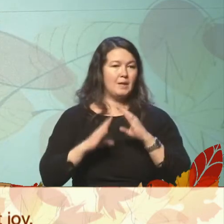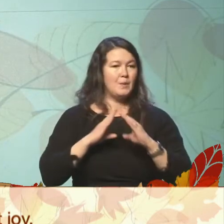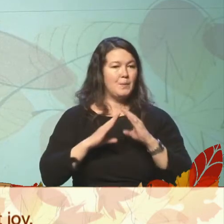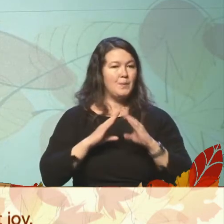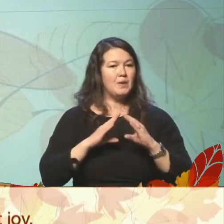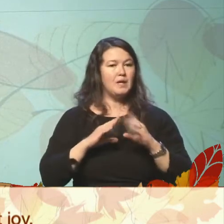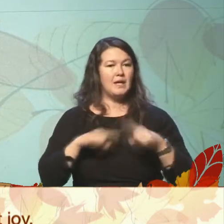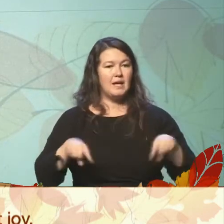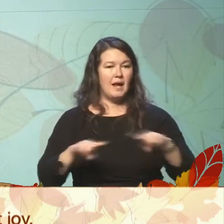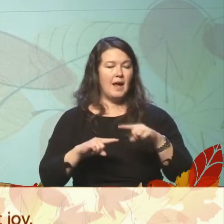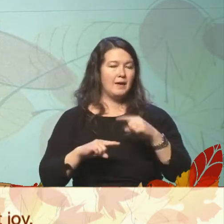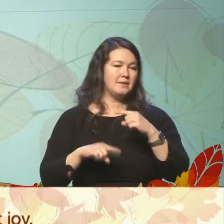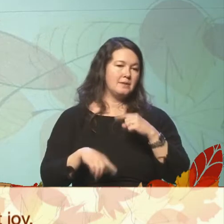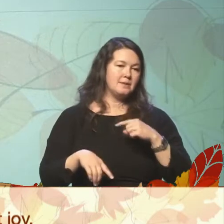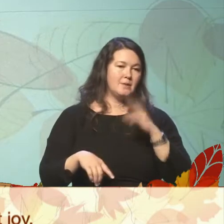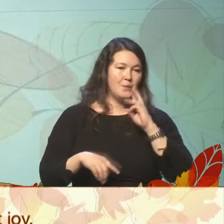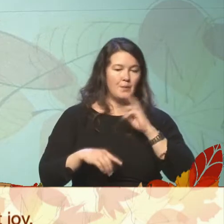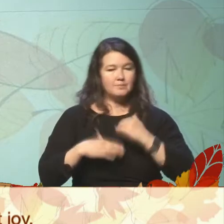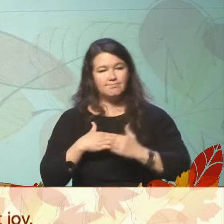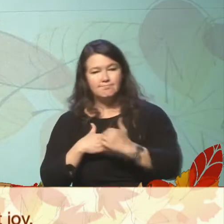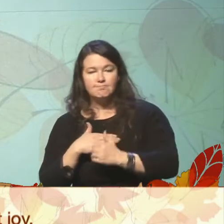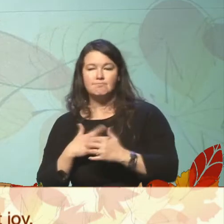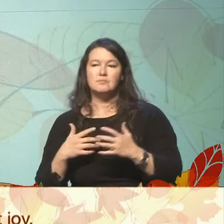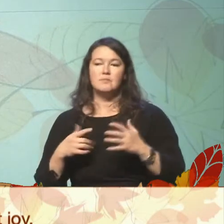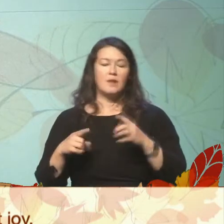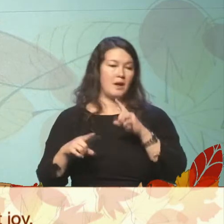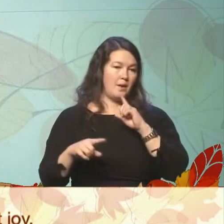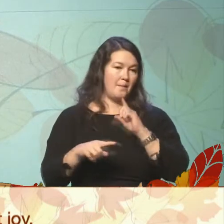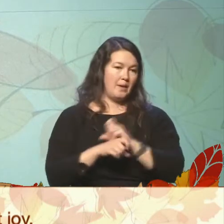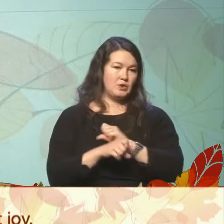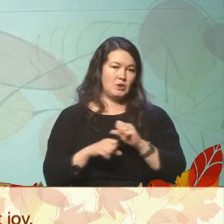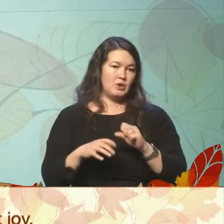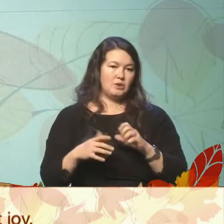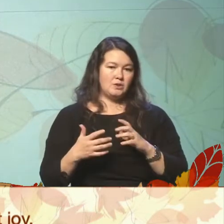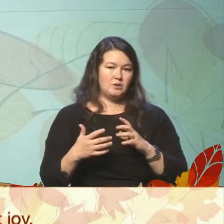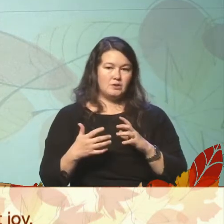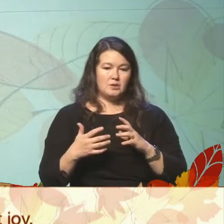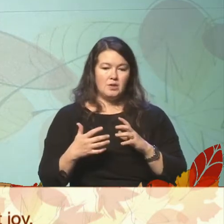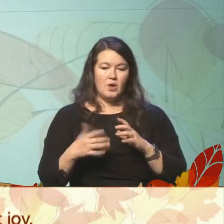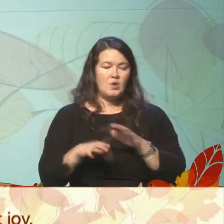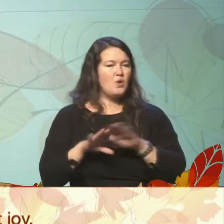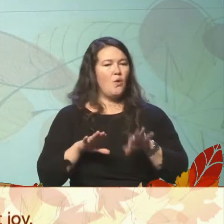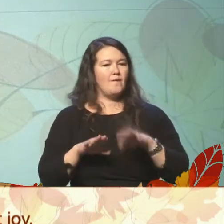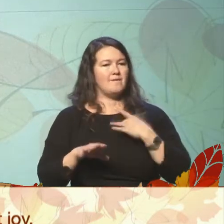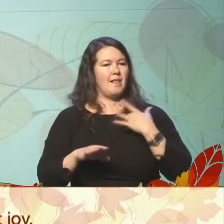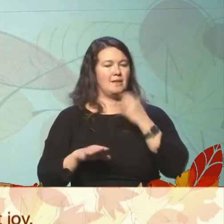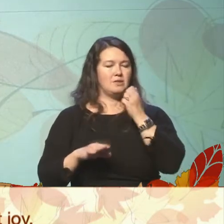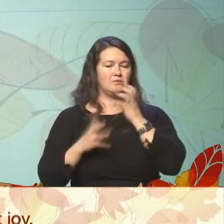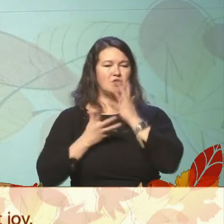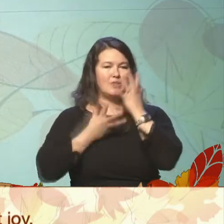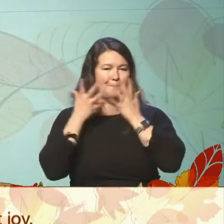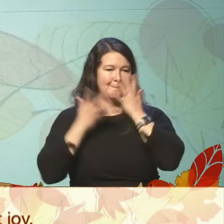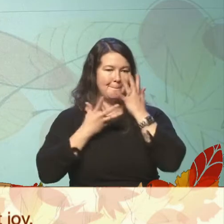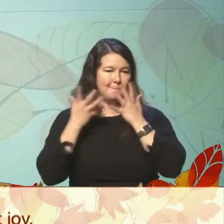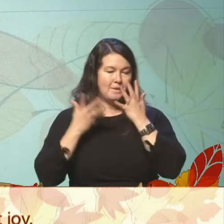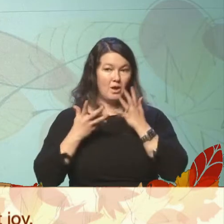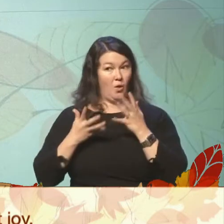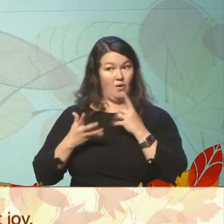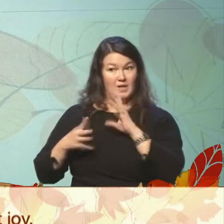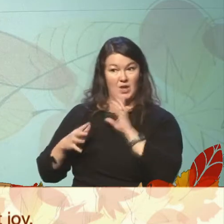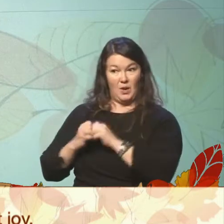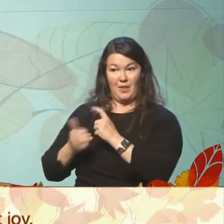don't ever let that take the place. Don't ever let the idea of shame, of this sense, well, if I talk with a therapist and I don't have enough